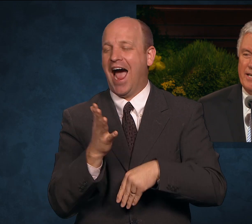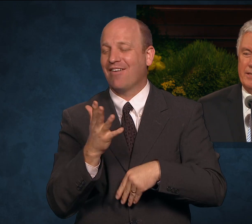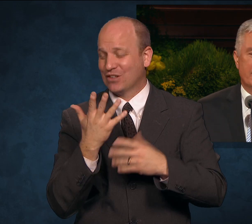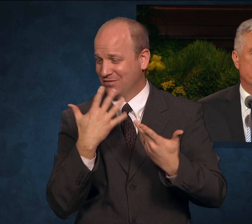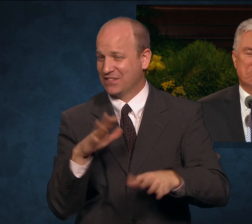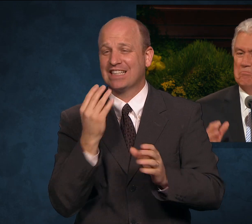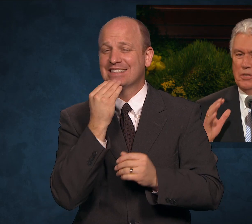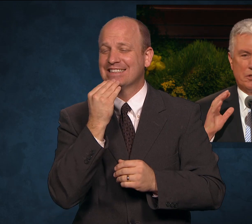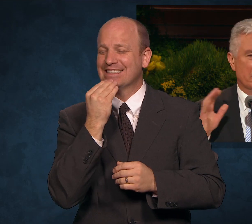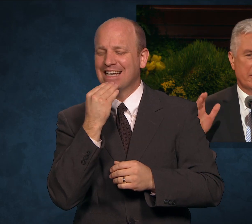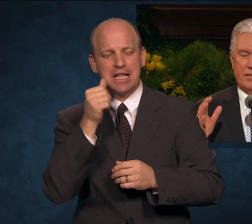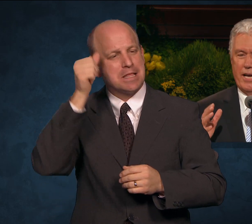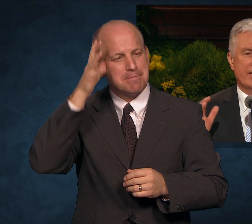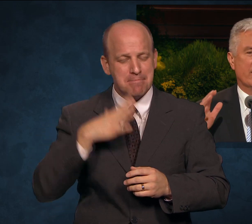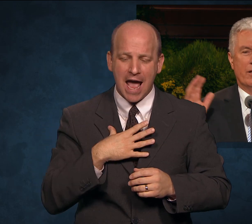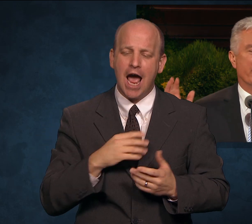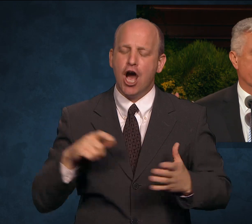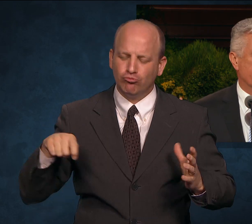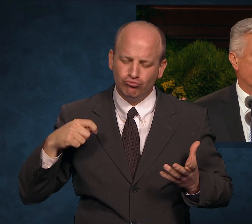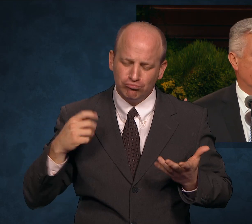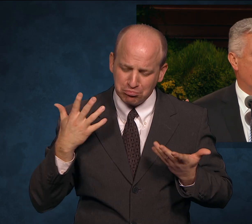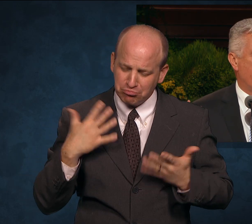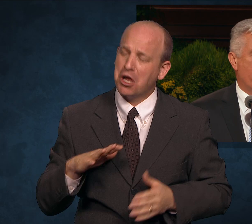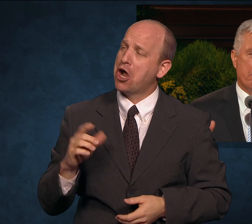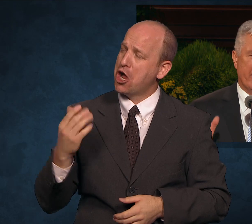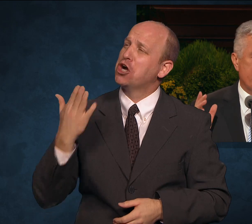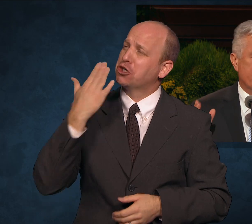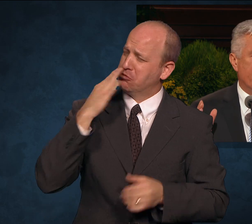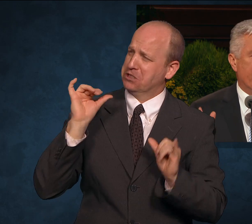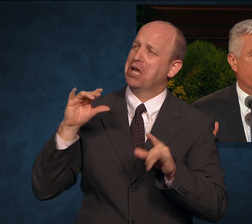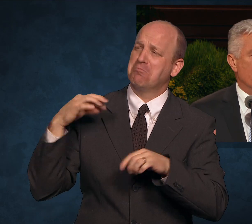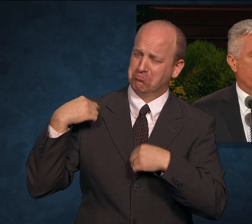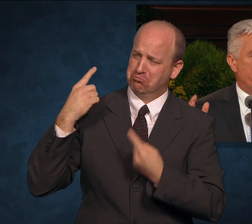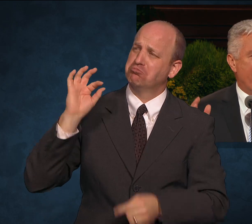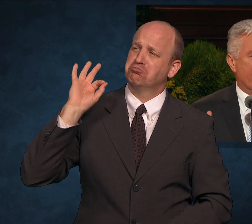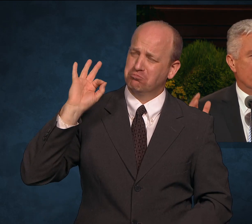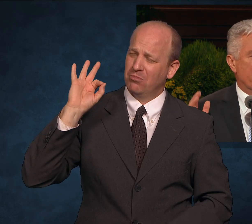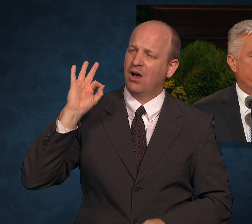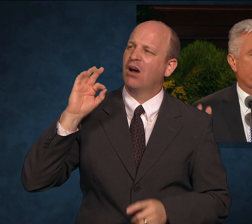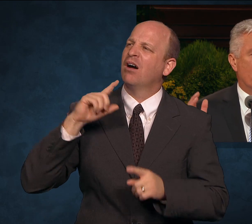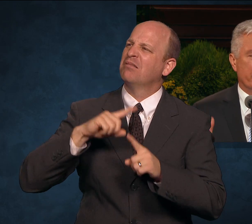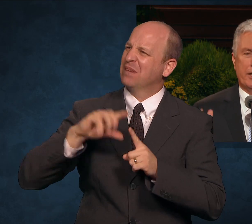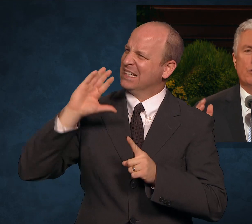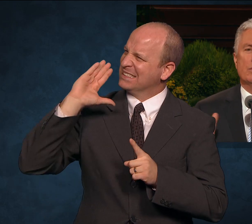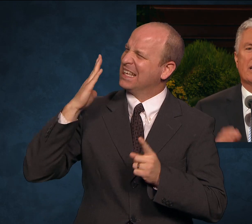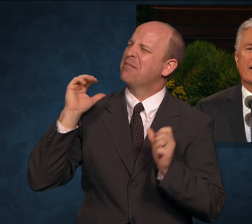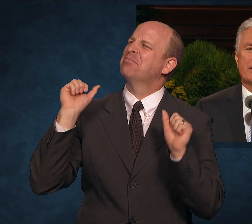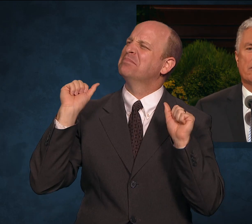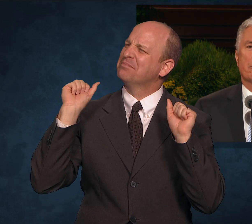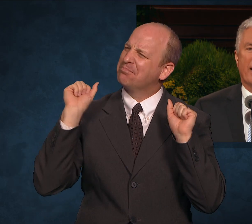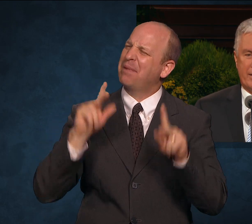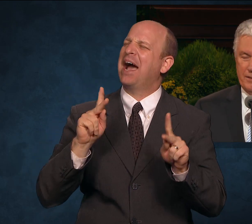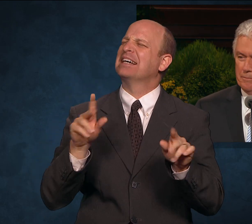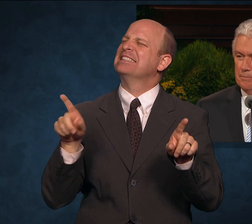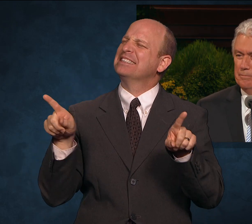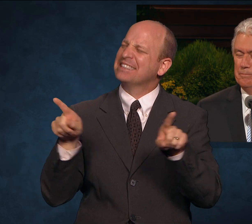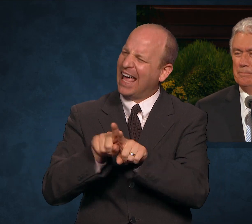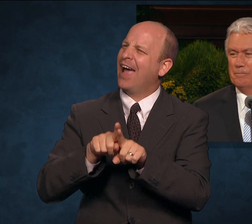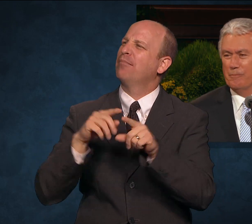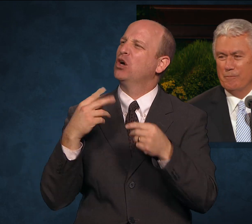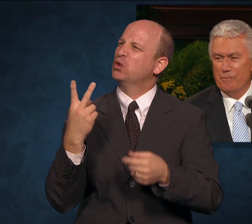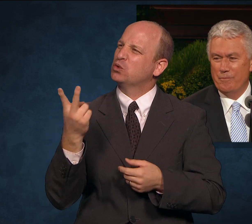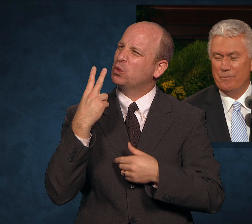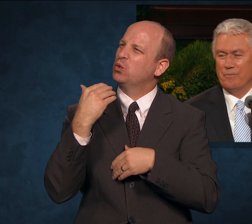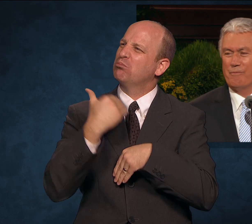up and said good as always but I see you're back to giving only two slices of